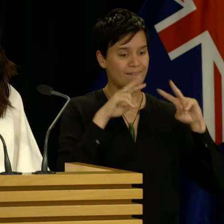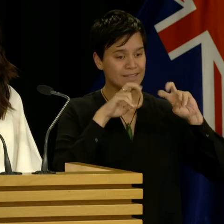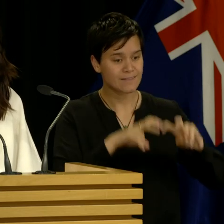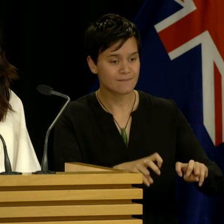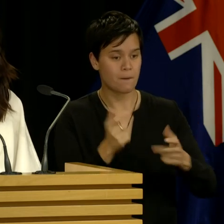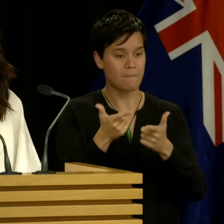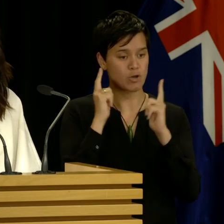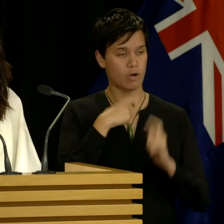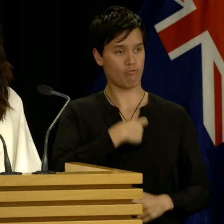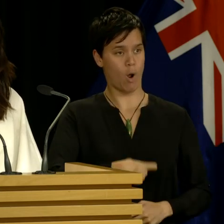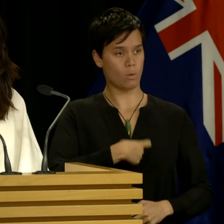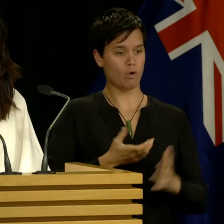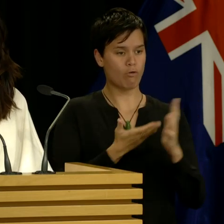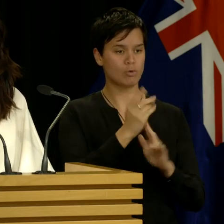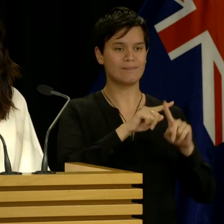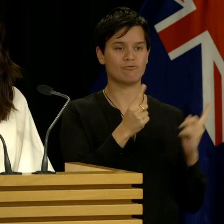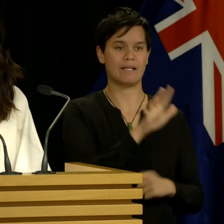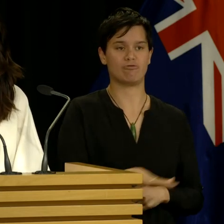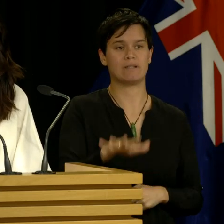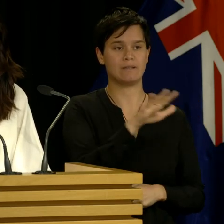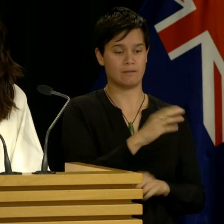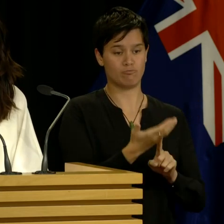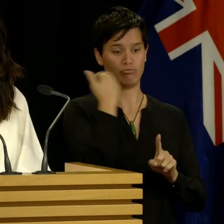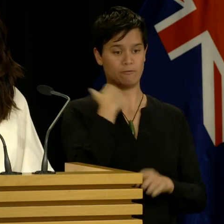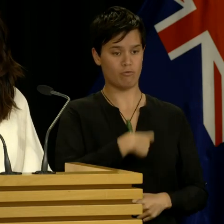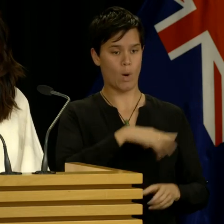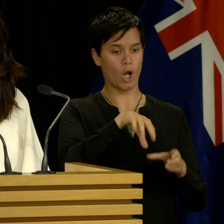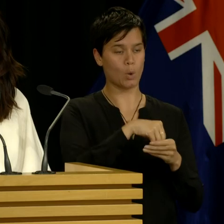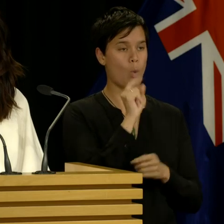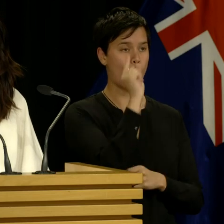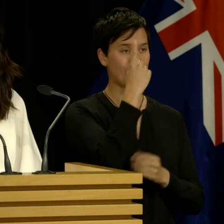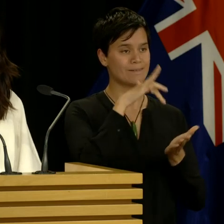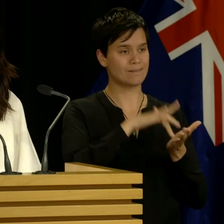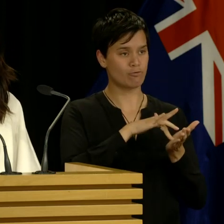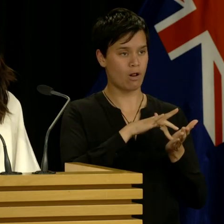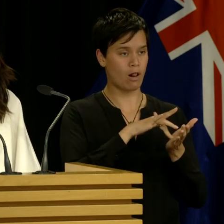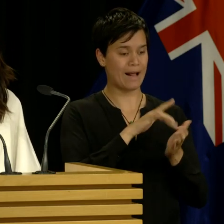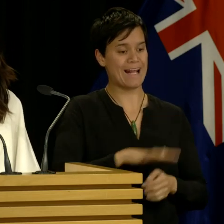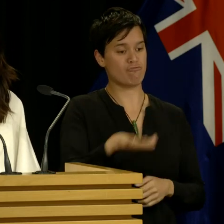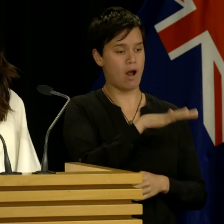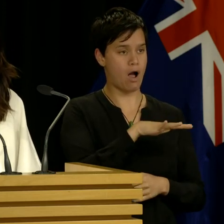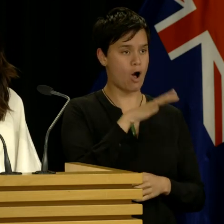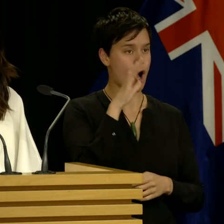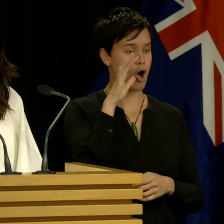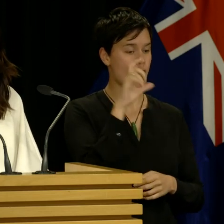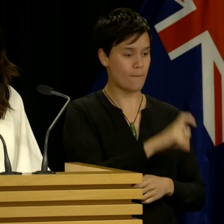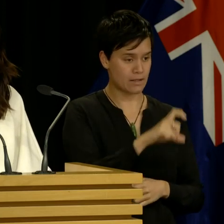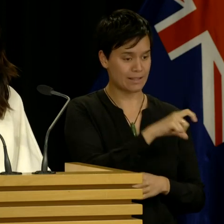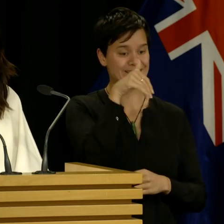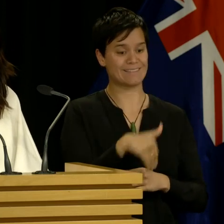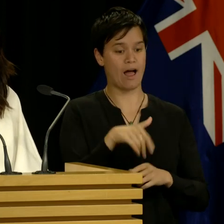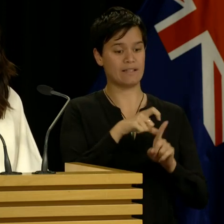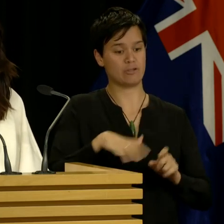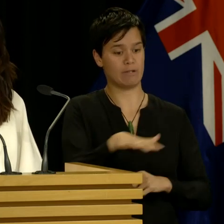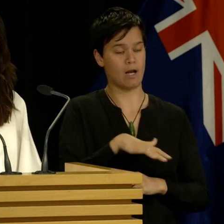across several policing districts. His previous roles include Auckland Central Area Commander, Southern District Commander,